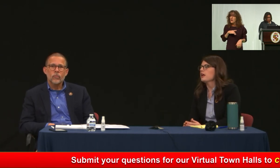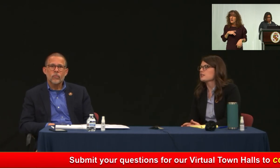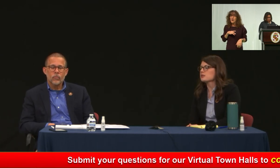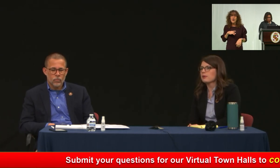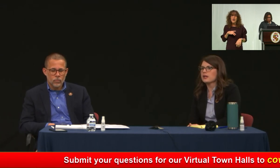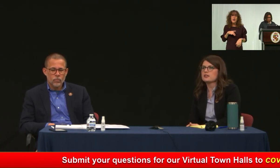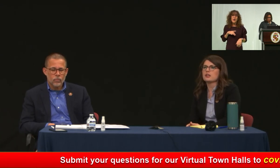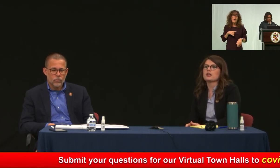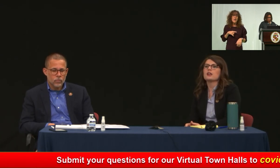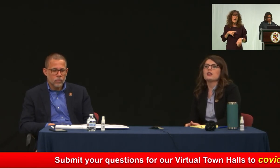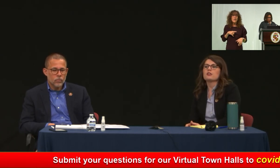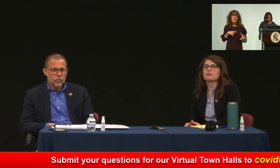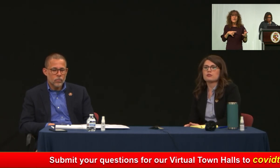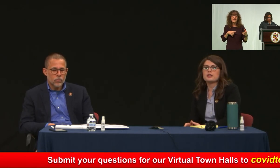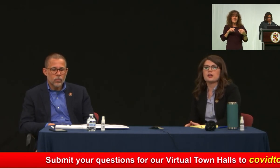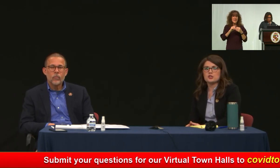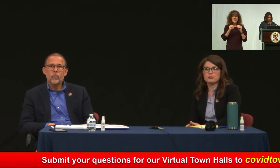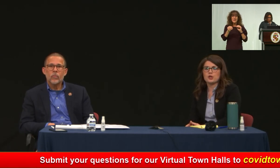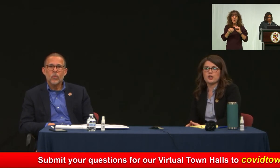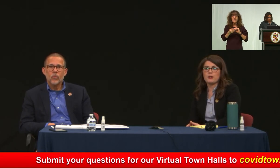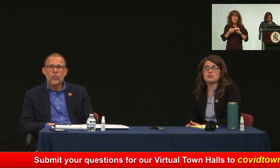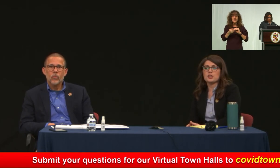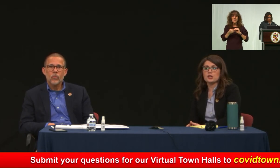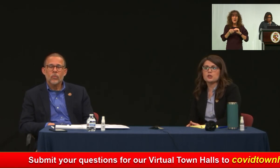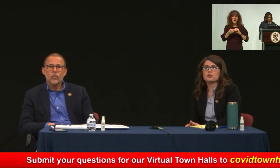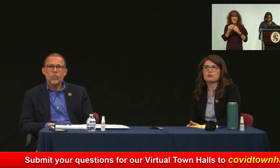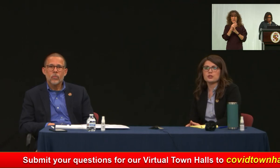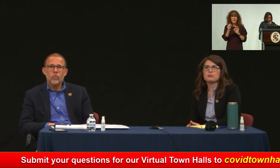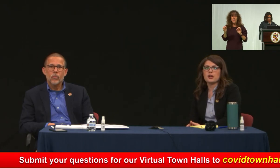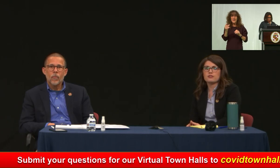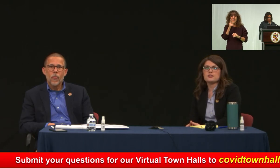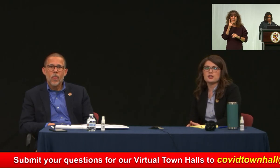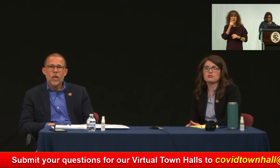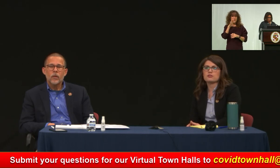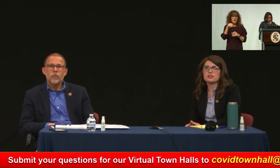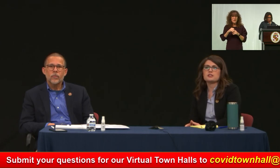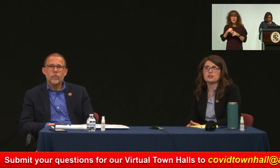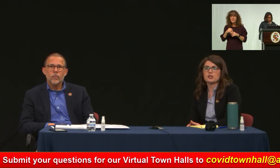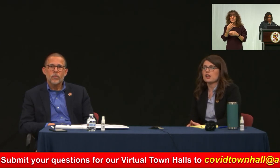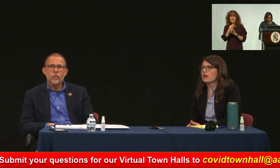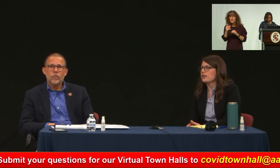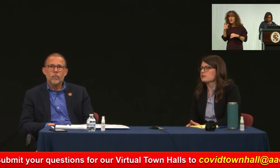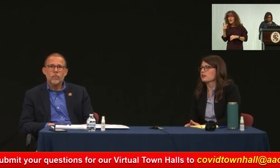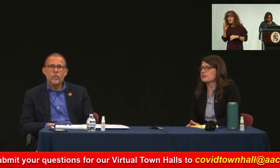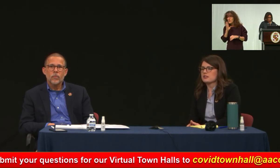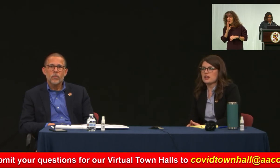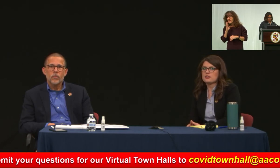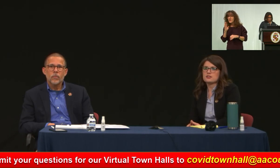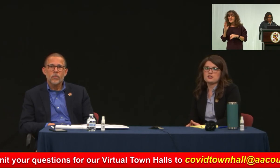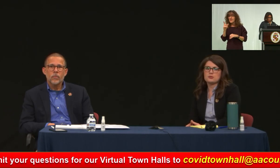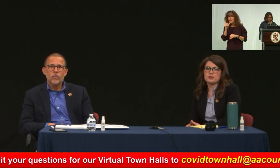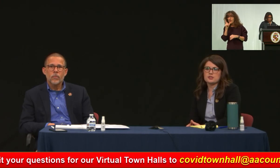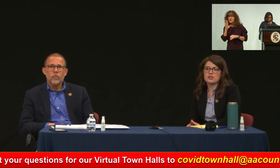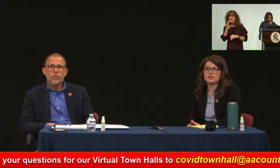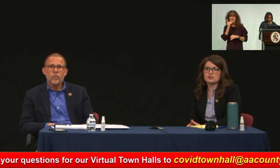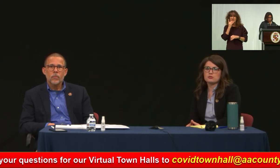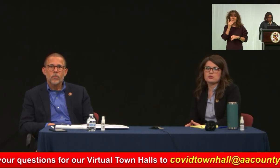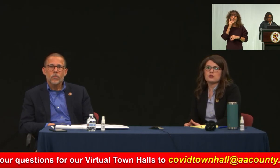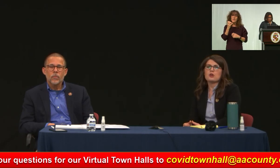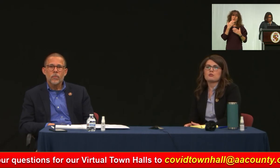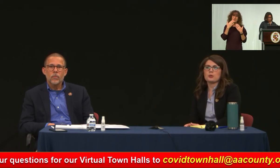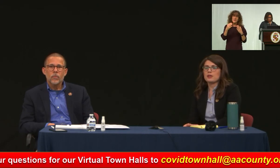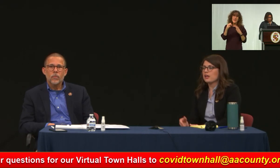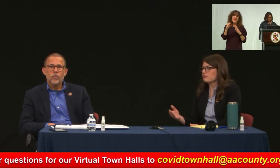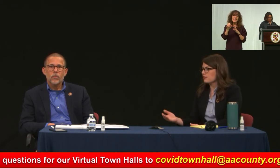by expanding the free lunch program to include free breakfast and free dinner. And so I'd like to thank the state superintendent of